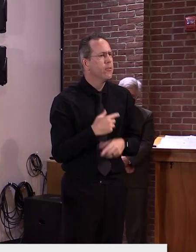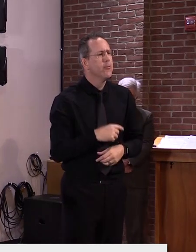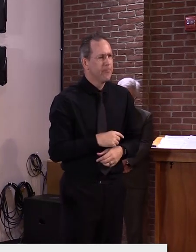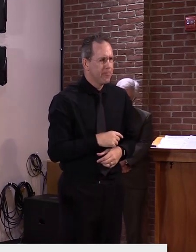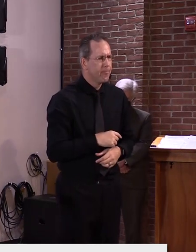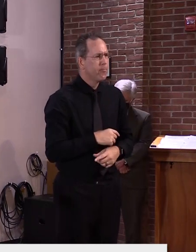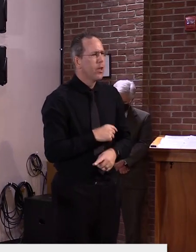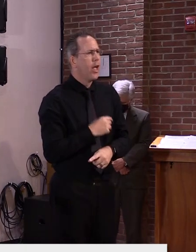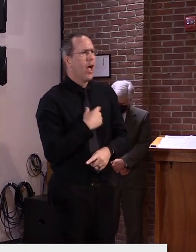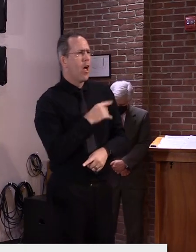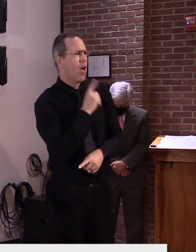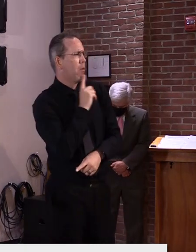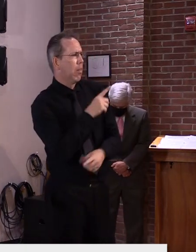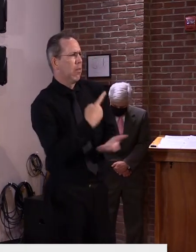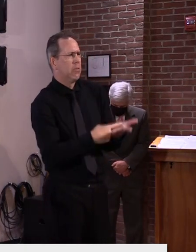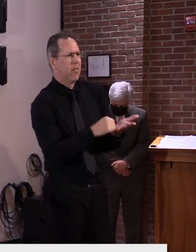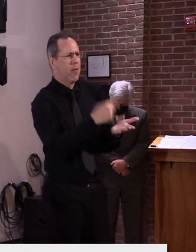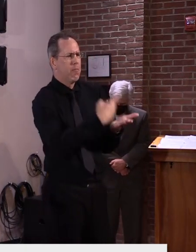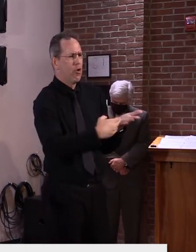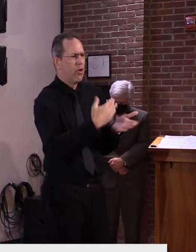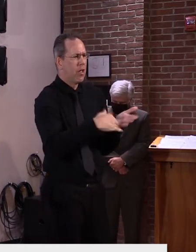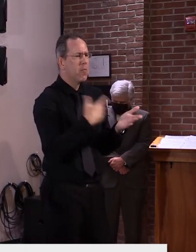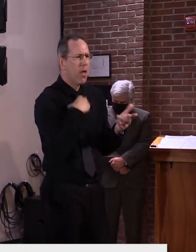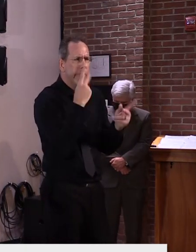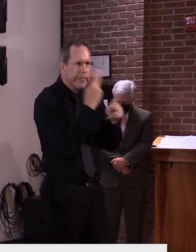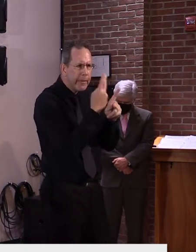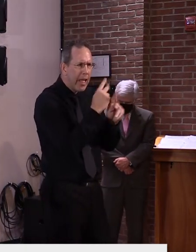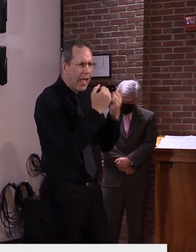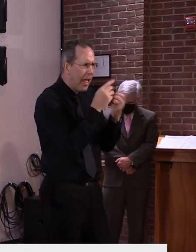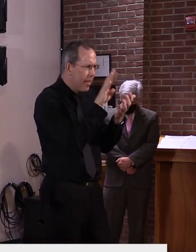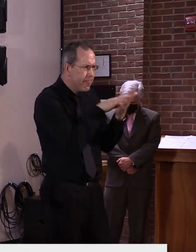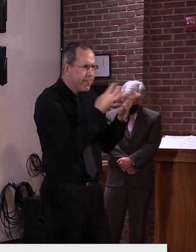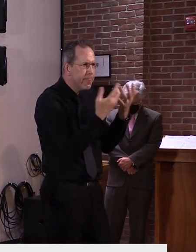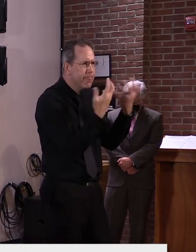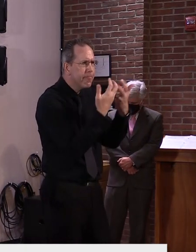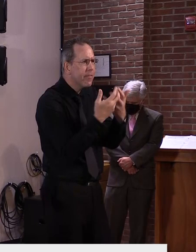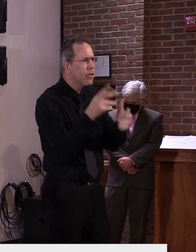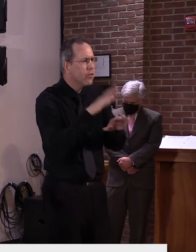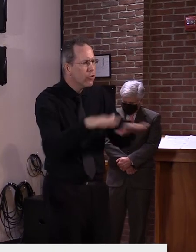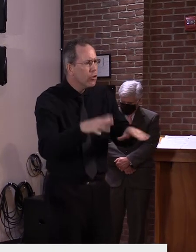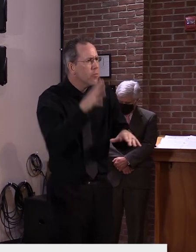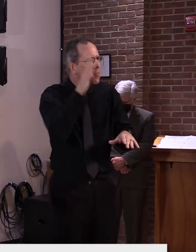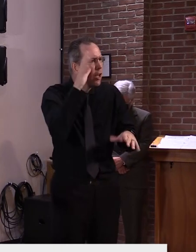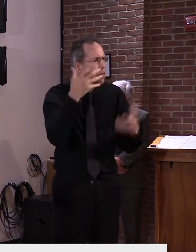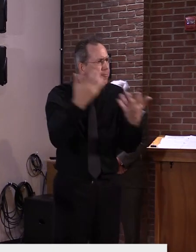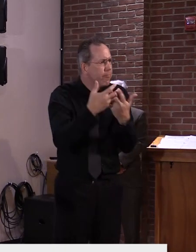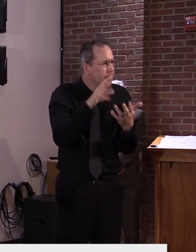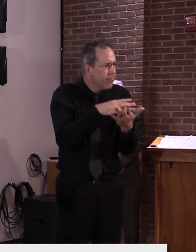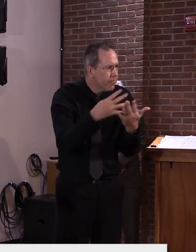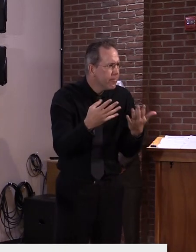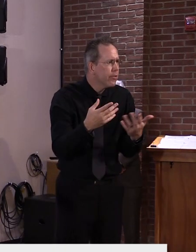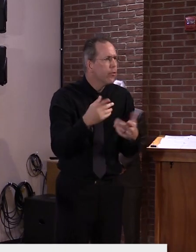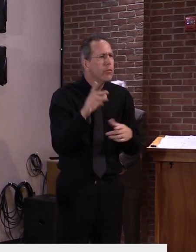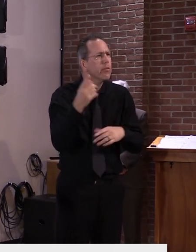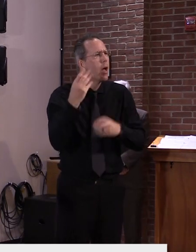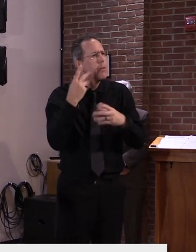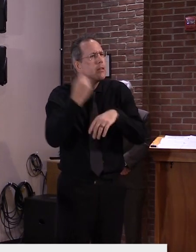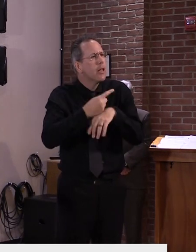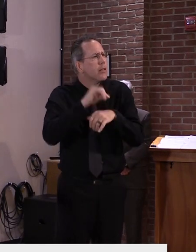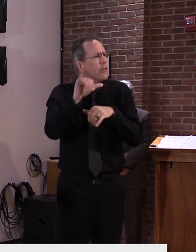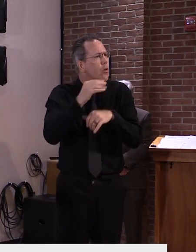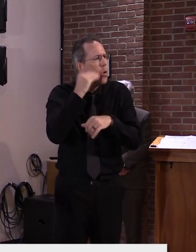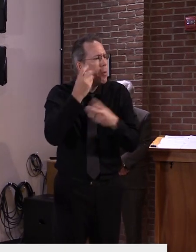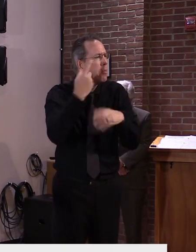we're calling hybrid or some combination of the two. And I think, you know, put the emphasis on district decision-making. That's precisely, I think,